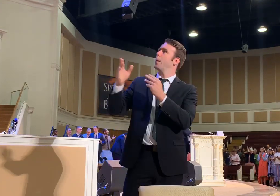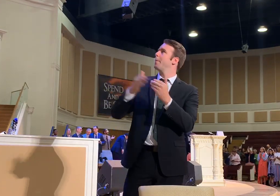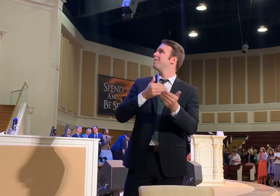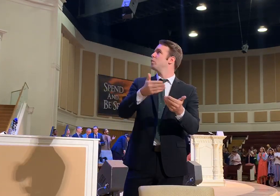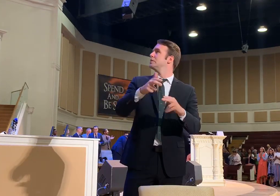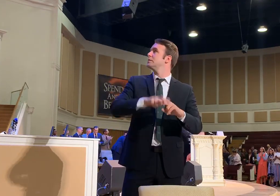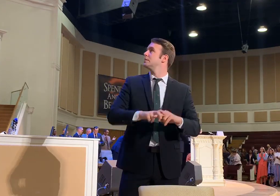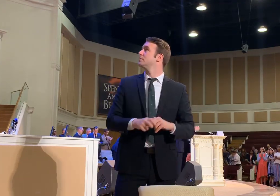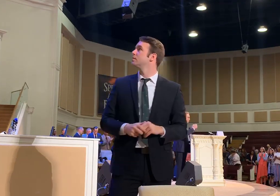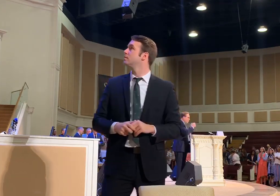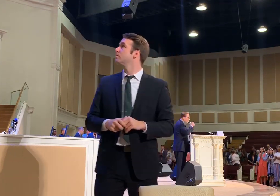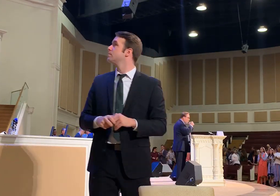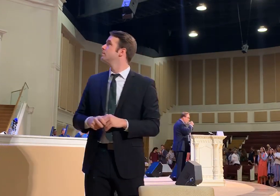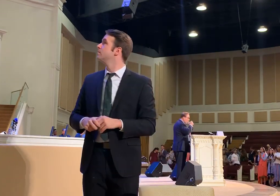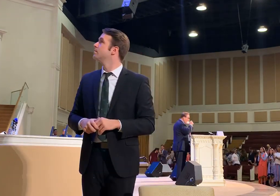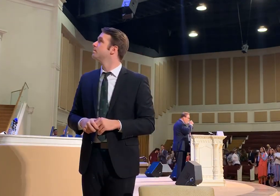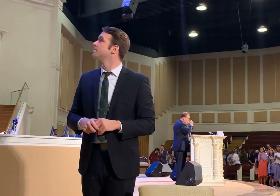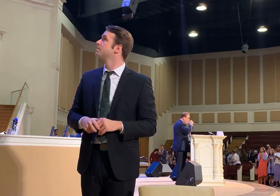Thank you.